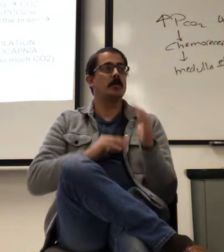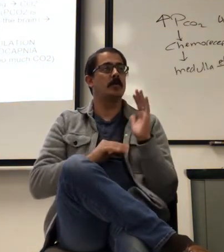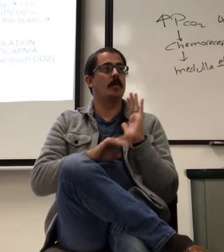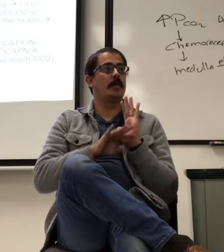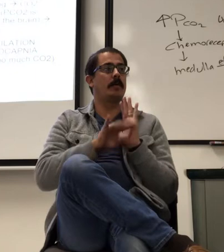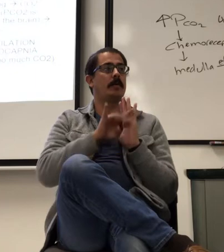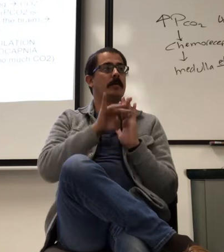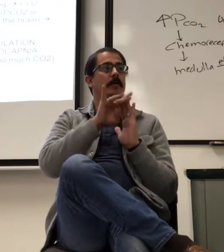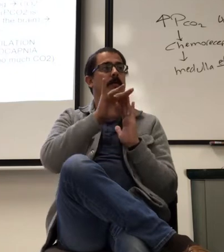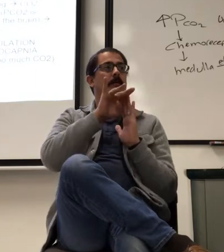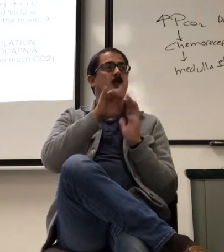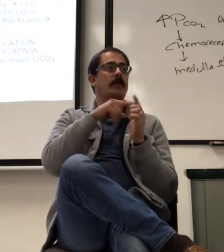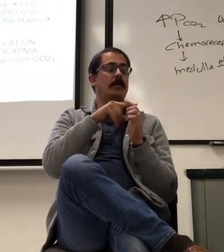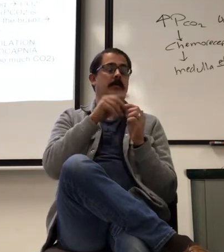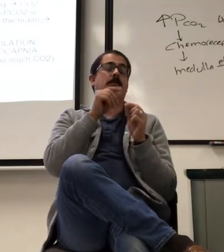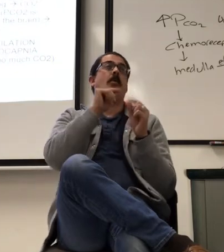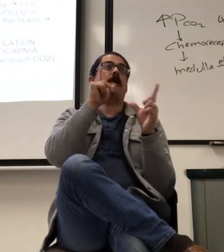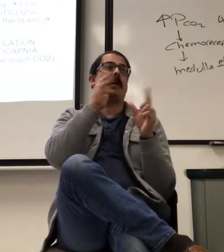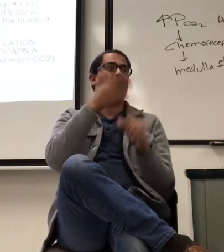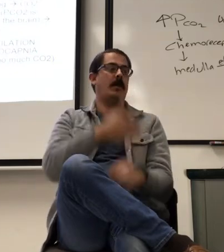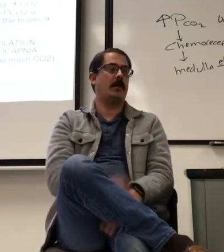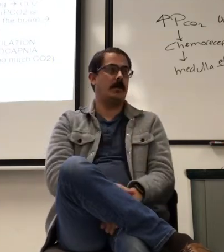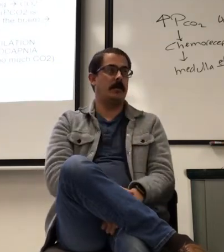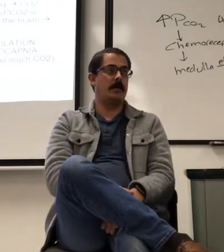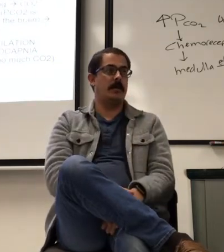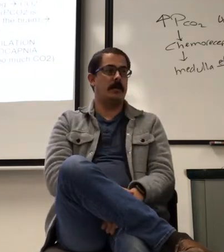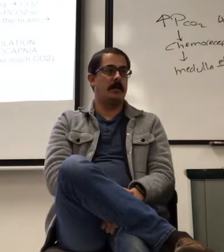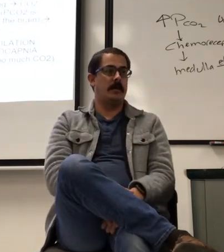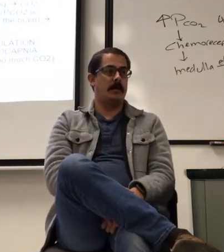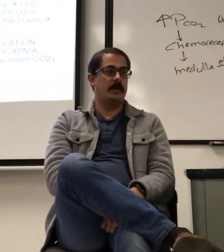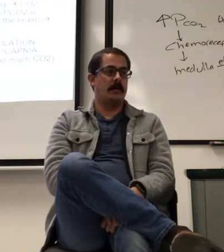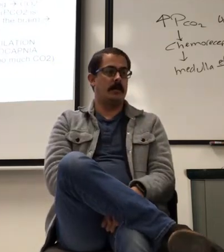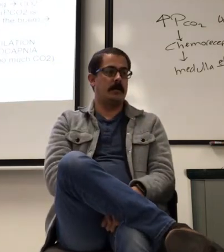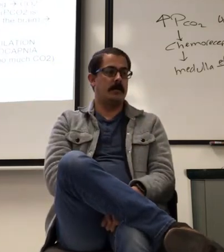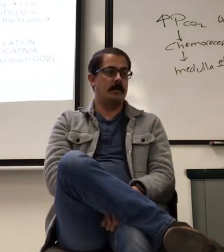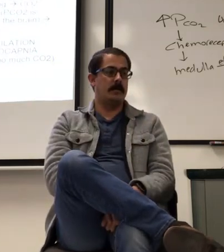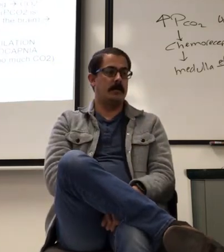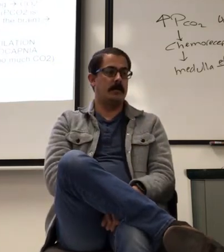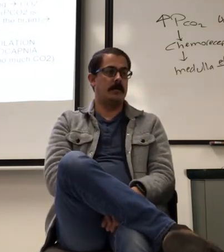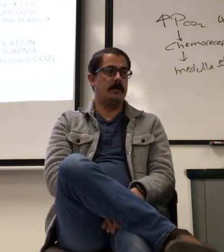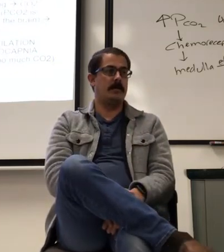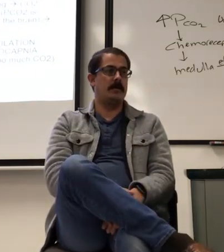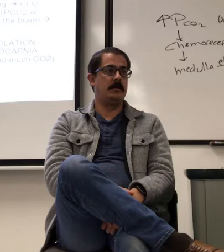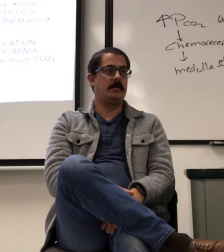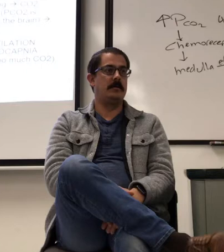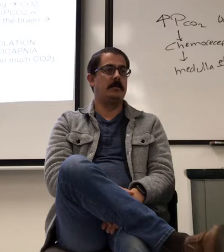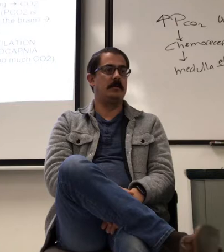accumulate, and you come to, you wake up. Okay? So, to correct that,